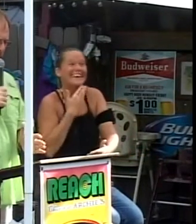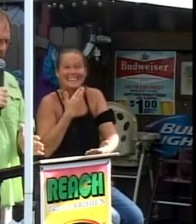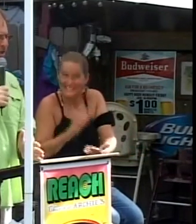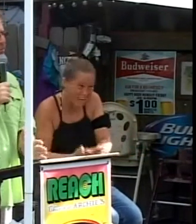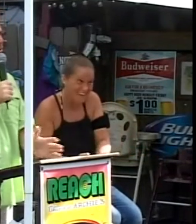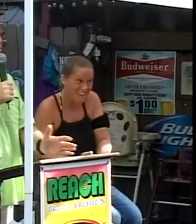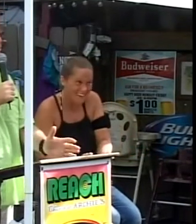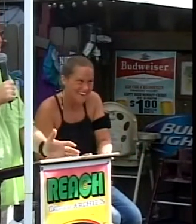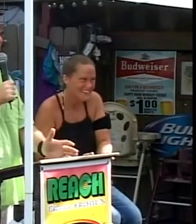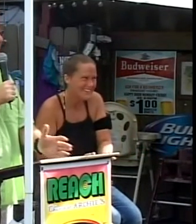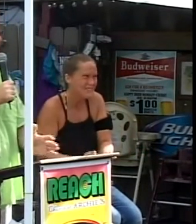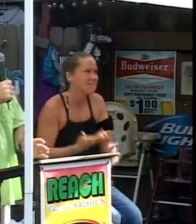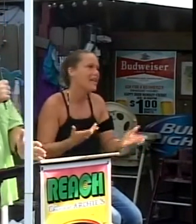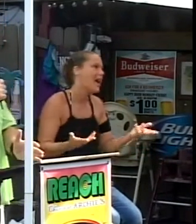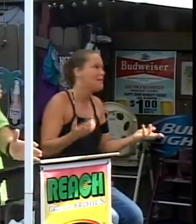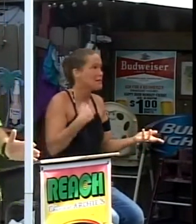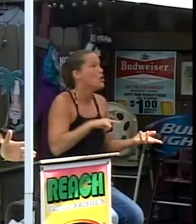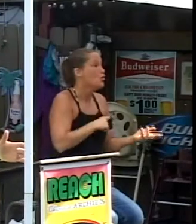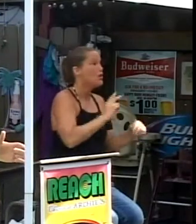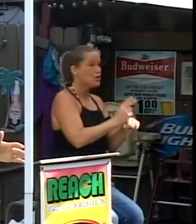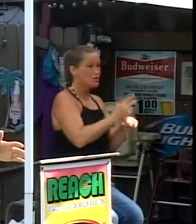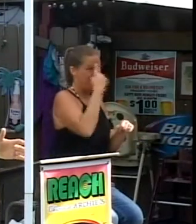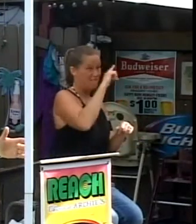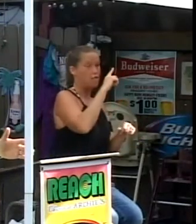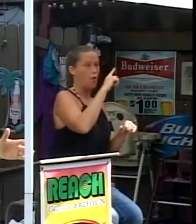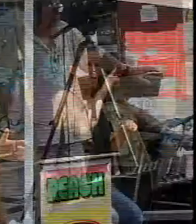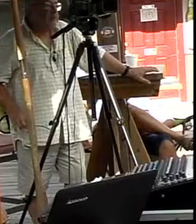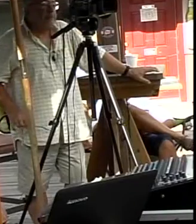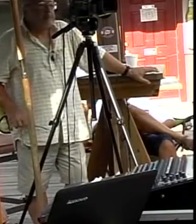because we've used it in a